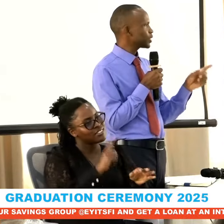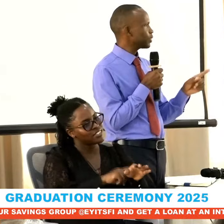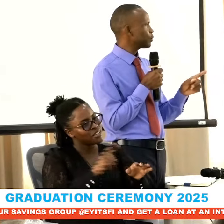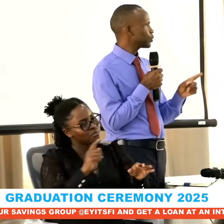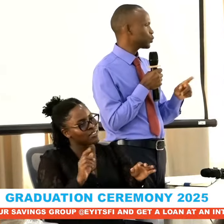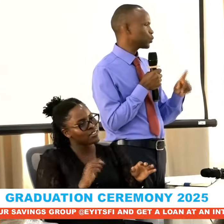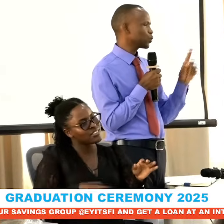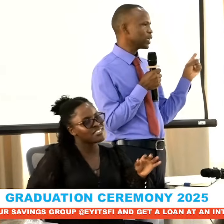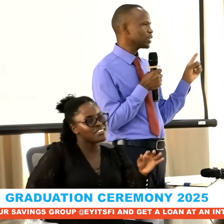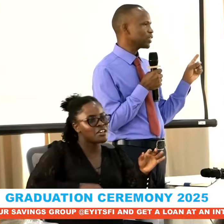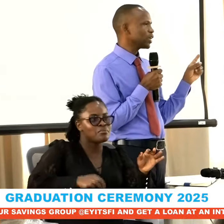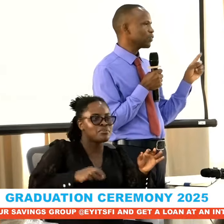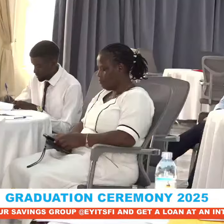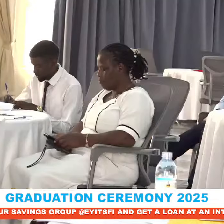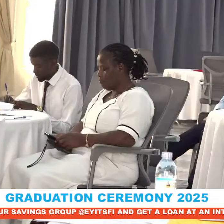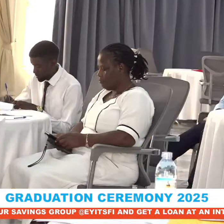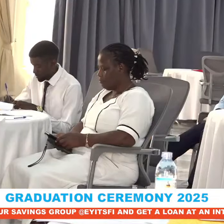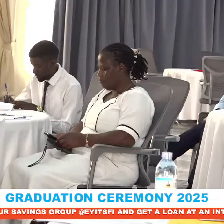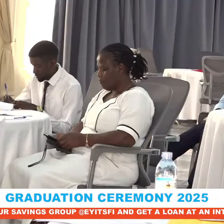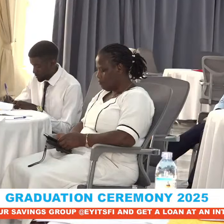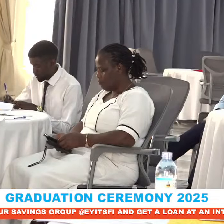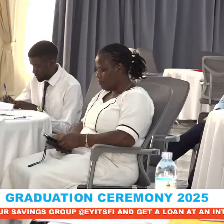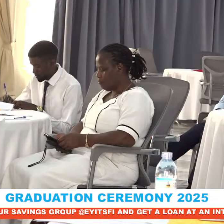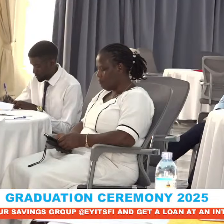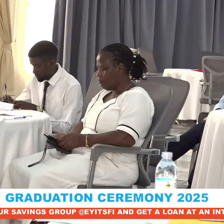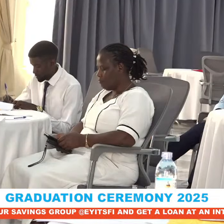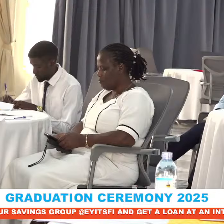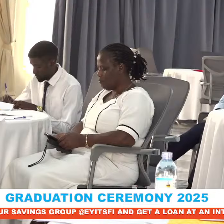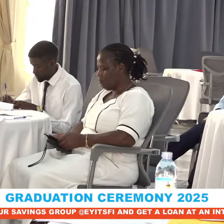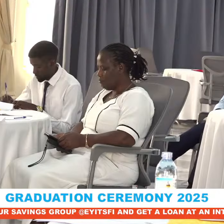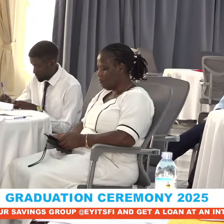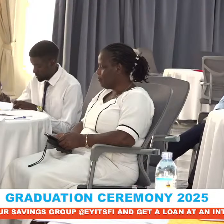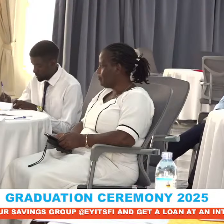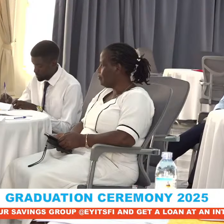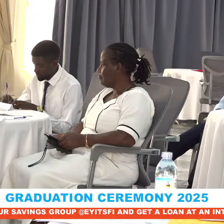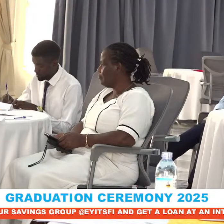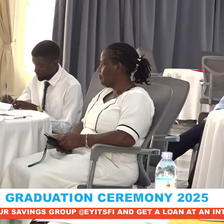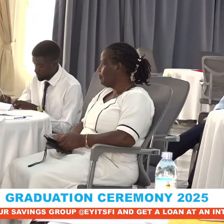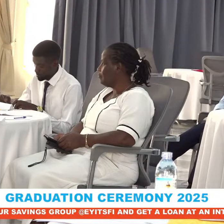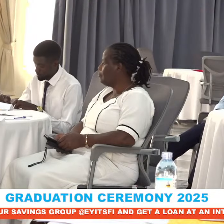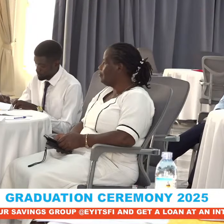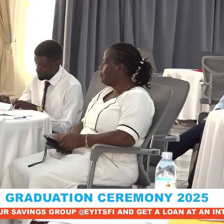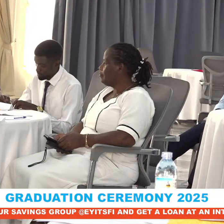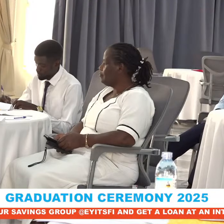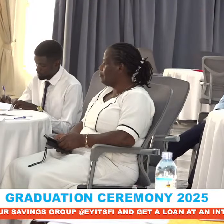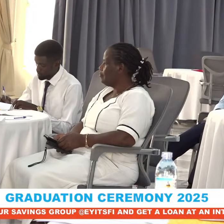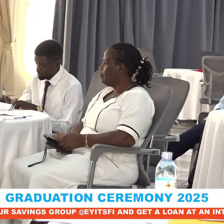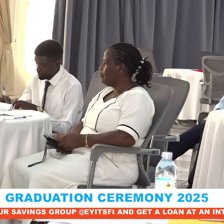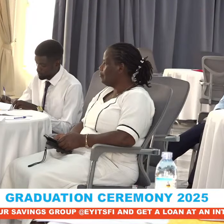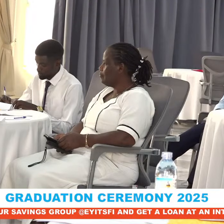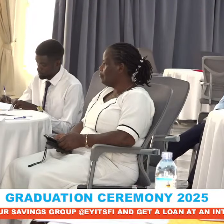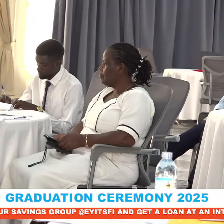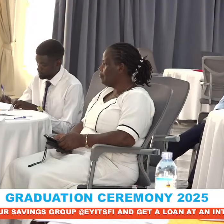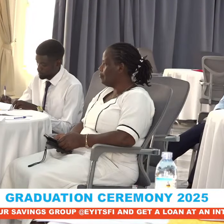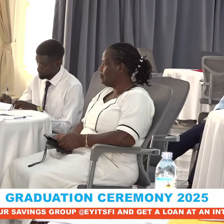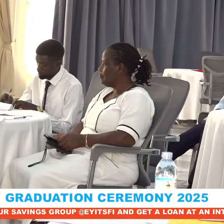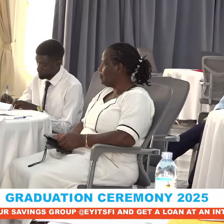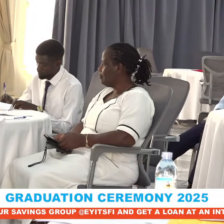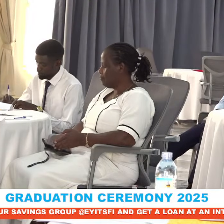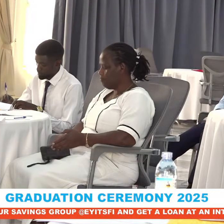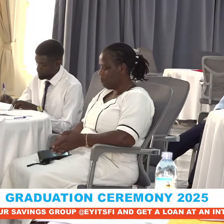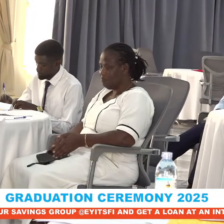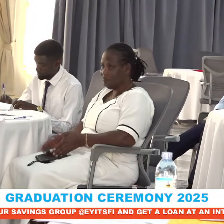was able to run there from Kacheka, and the lady was helped, and she delivered safely.